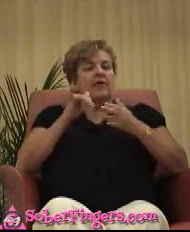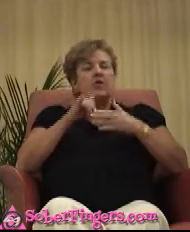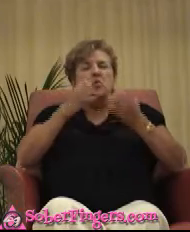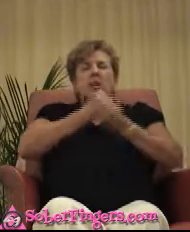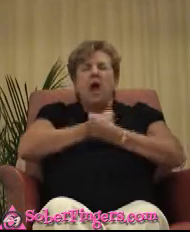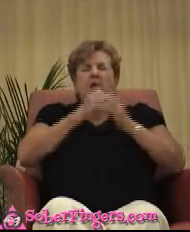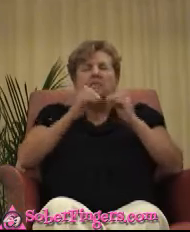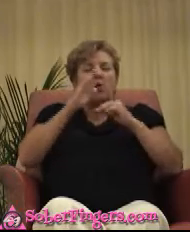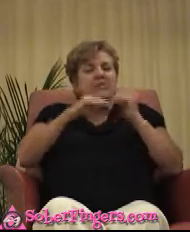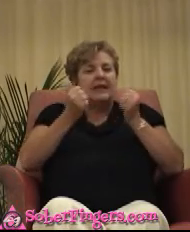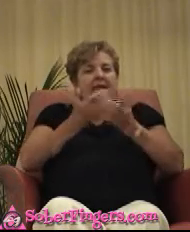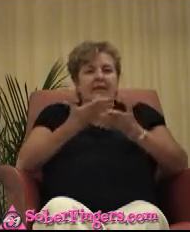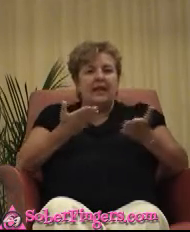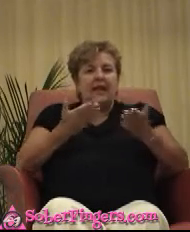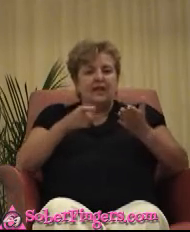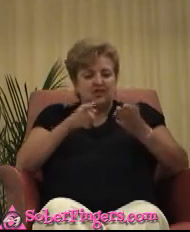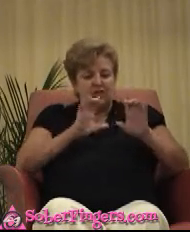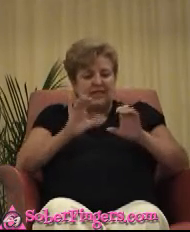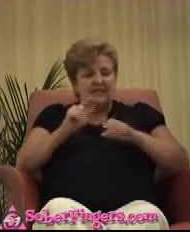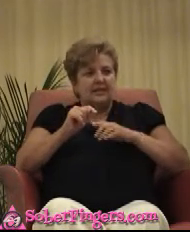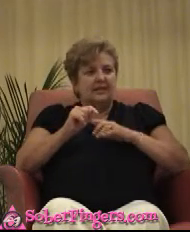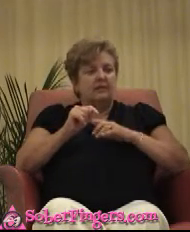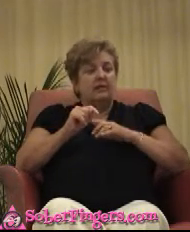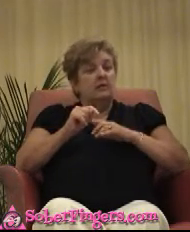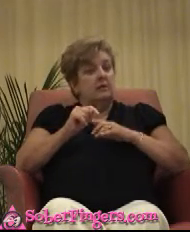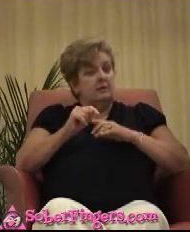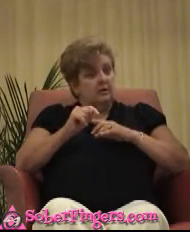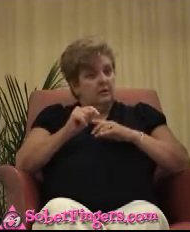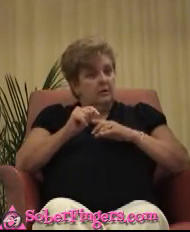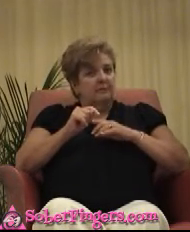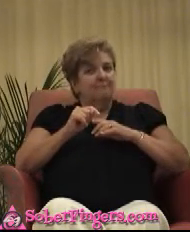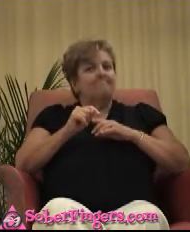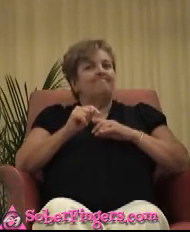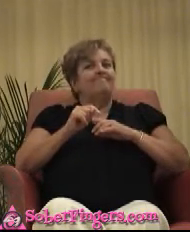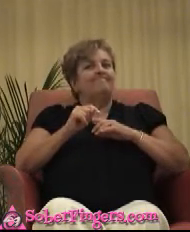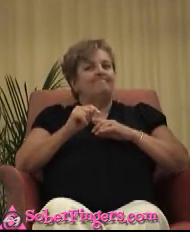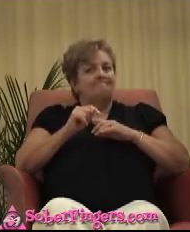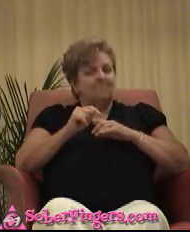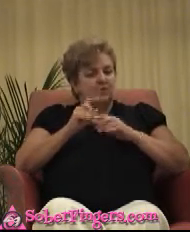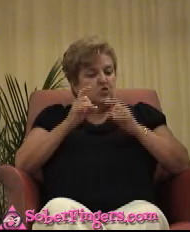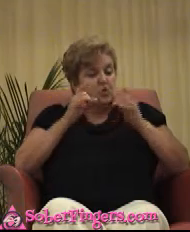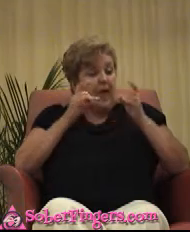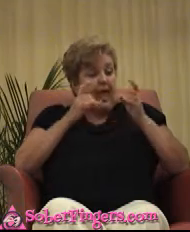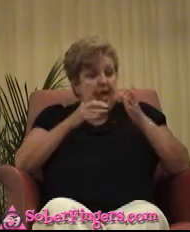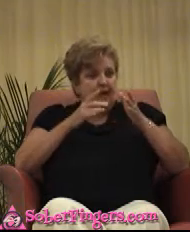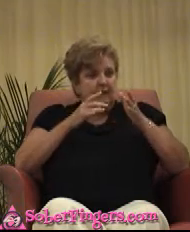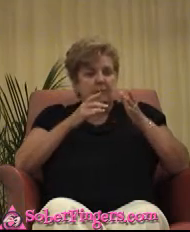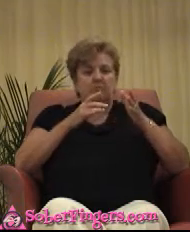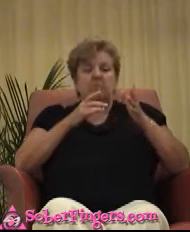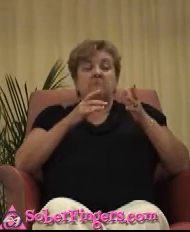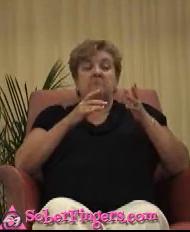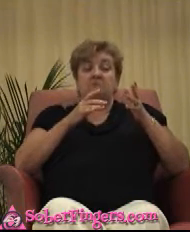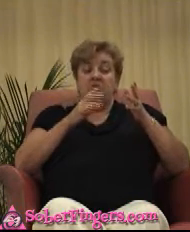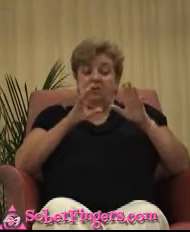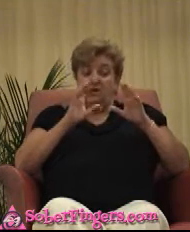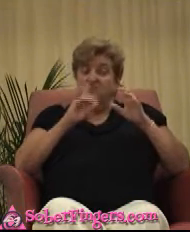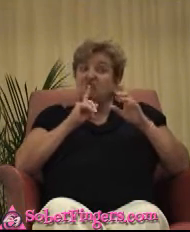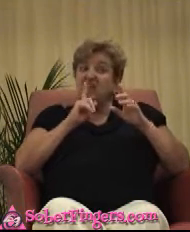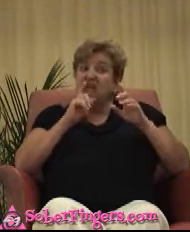And she does it. And he said, I can tell you it's going to take an awful lot of hatred to be able to cover that. And I thought, that's okay, I'll do the work. So I've been hard and heavy